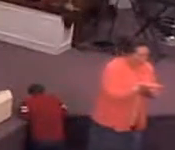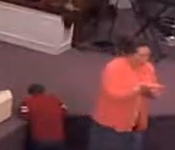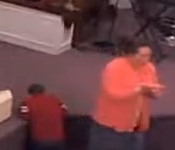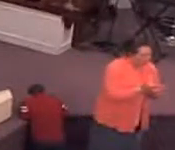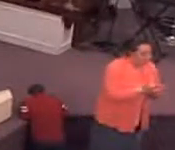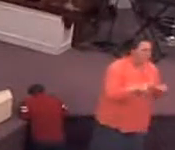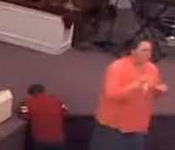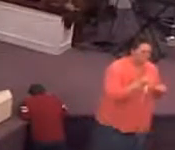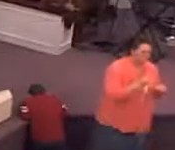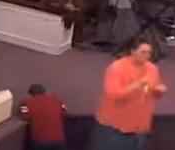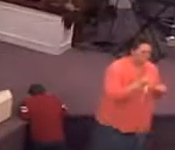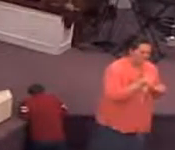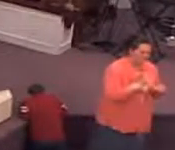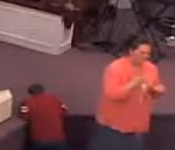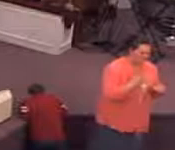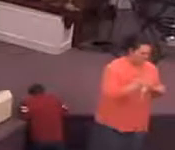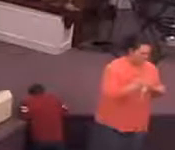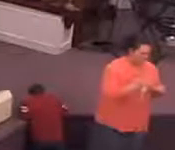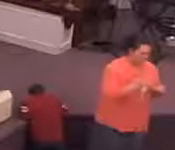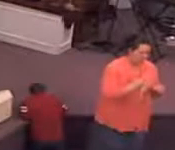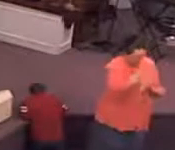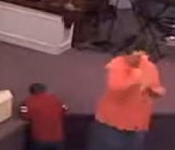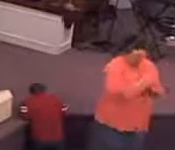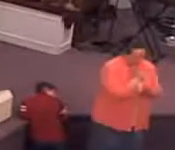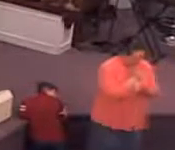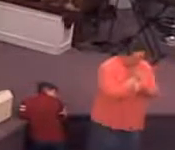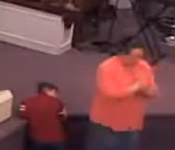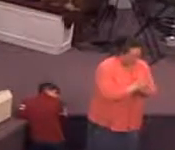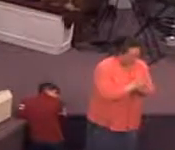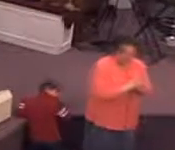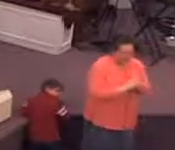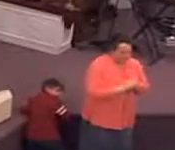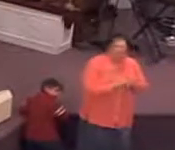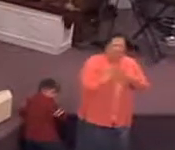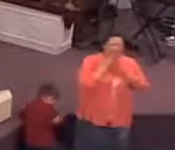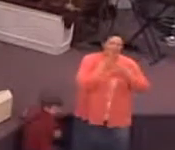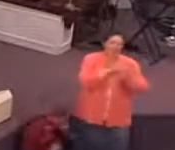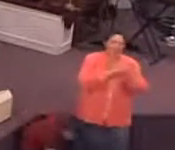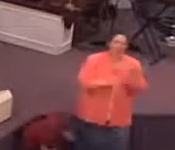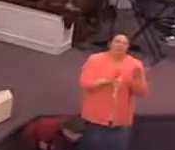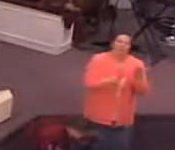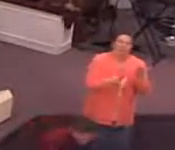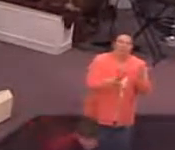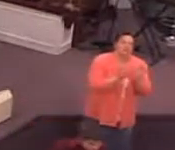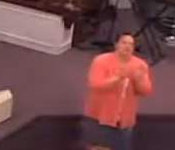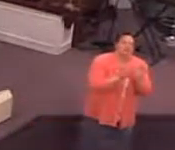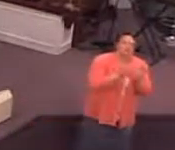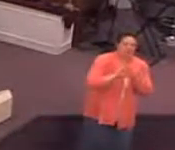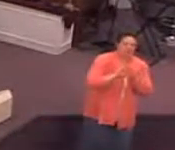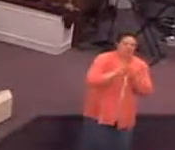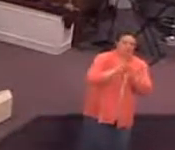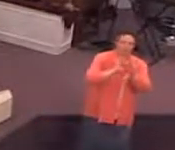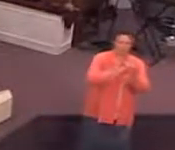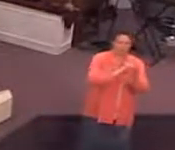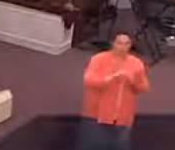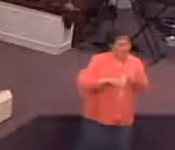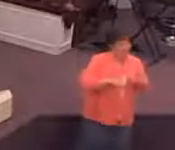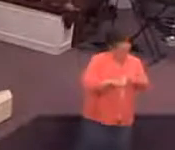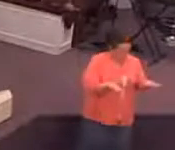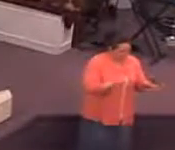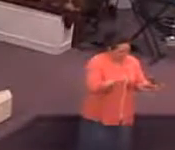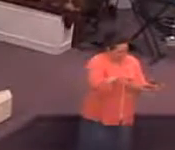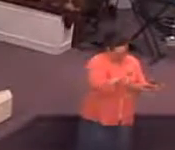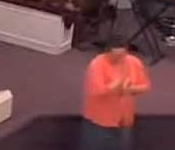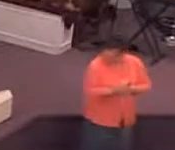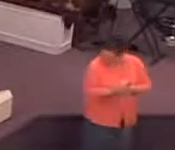Lord Jesus, we thank you. Thank you that we're blessed and privileged to be a part of the kingdom of God. But Lord, anything that lacks in us, we're